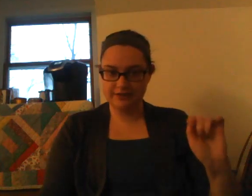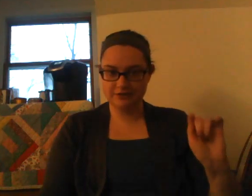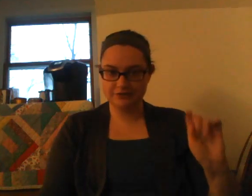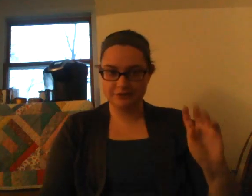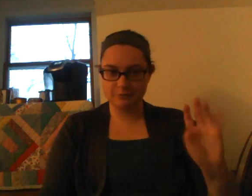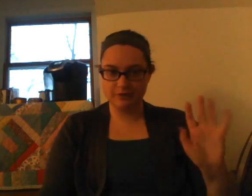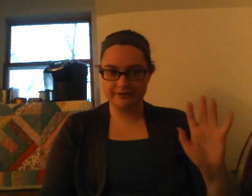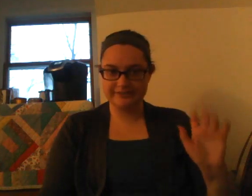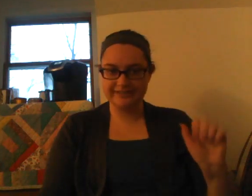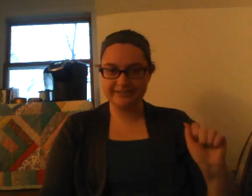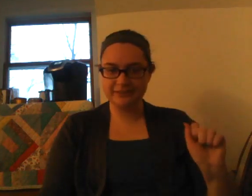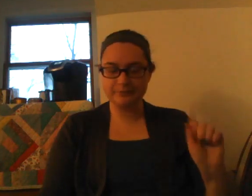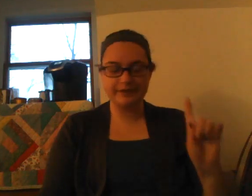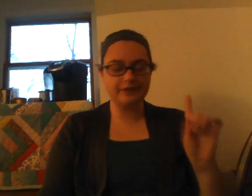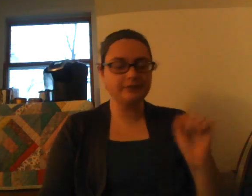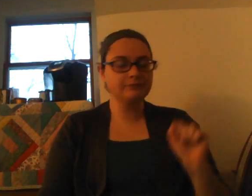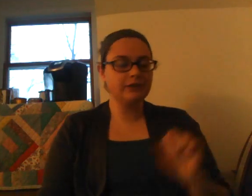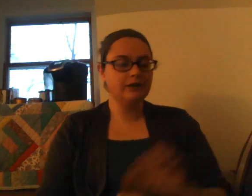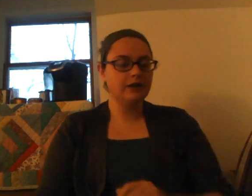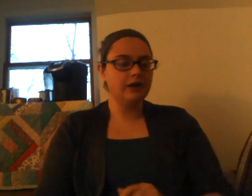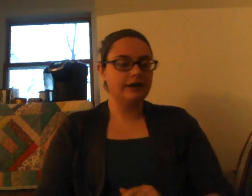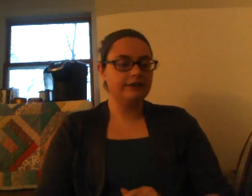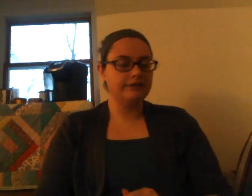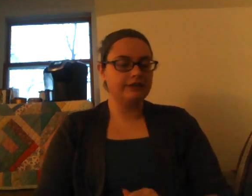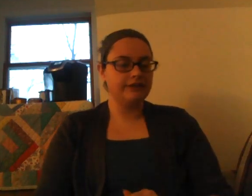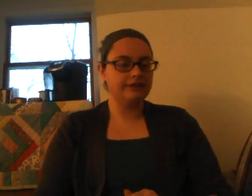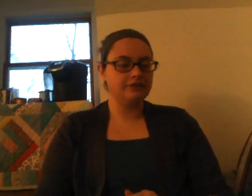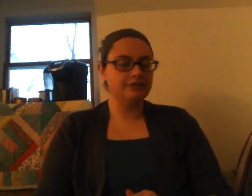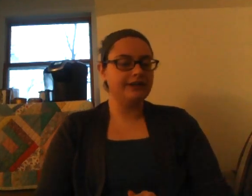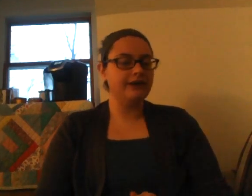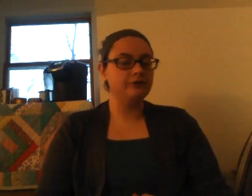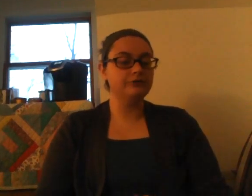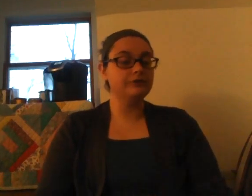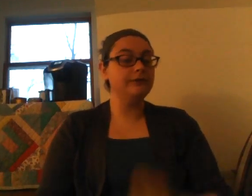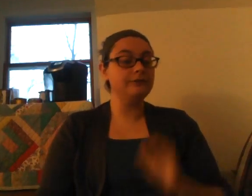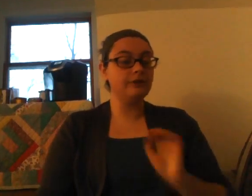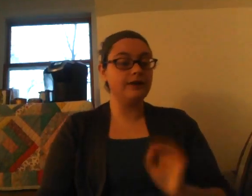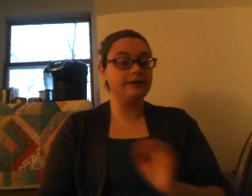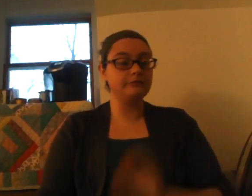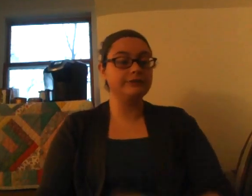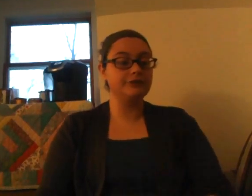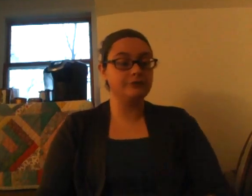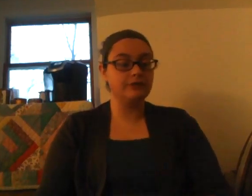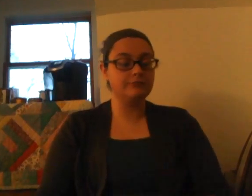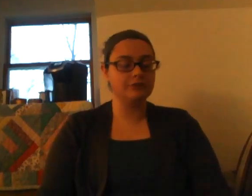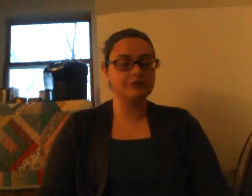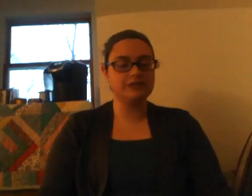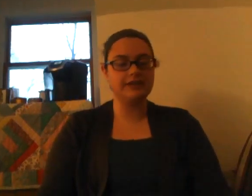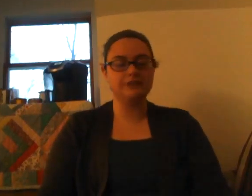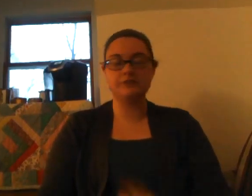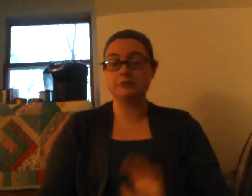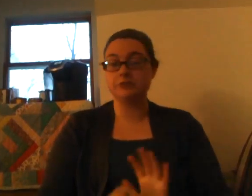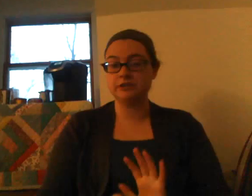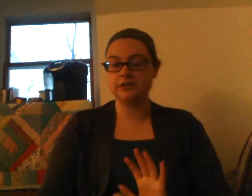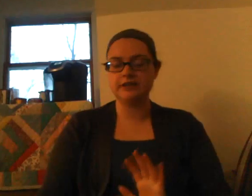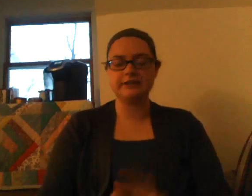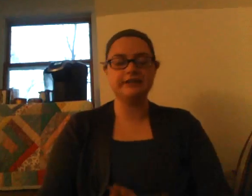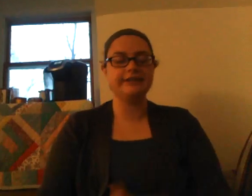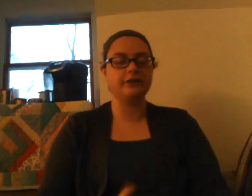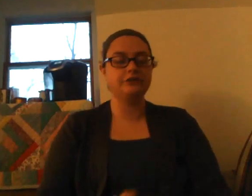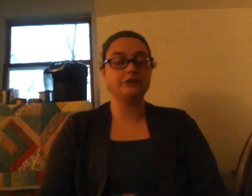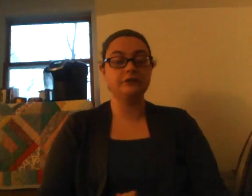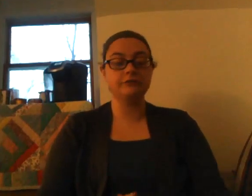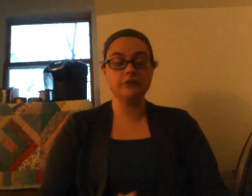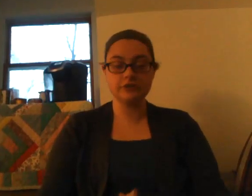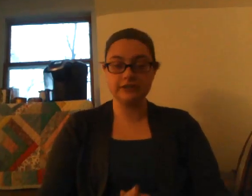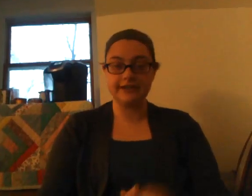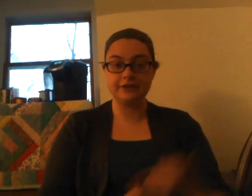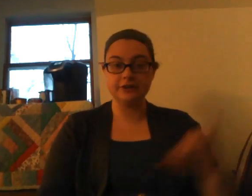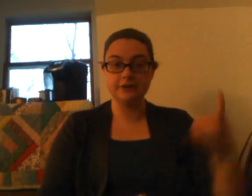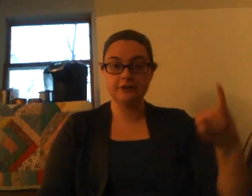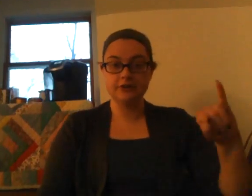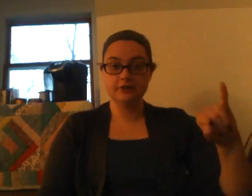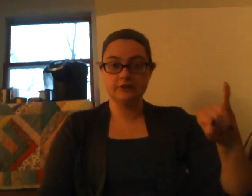so you could probably see it a little better. I didn't think of that till now. So let me go ahead and redo them just in case I was a little unclear. So your first letter,